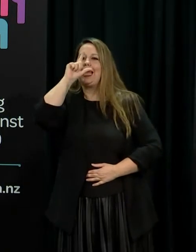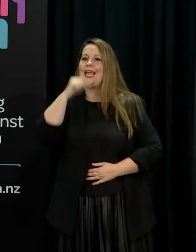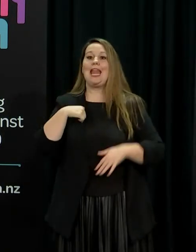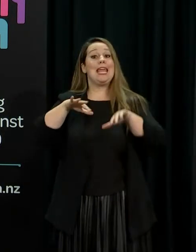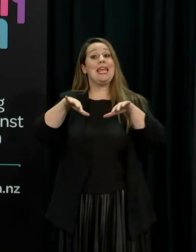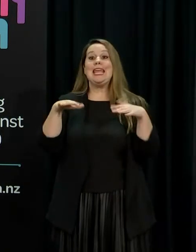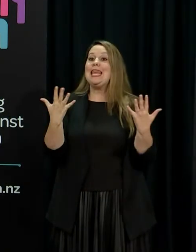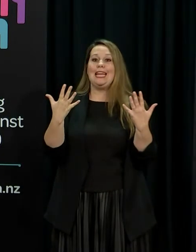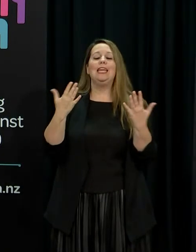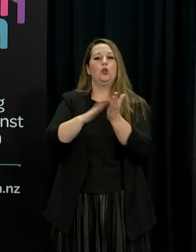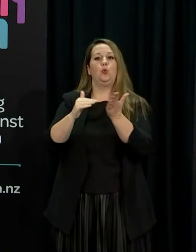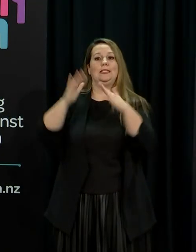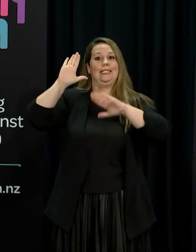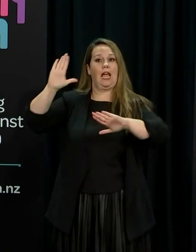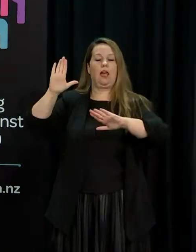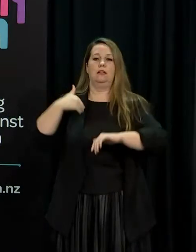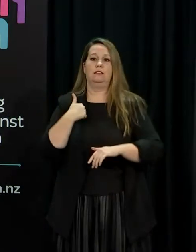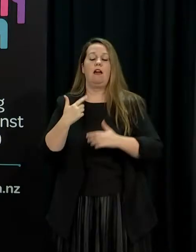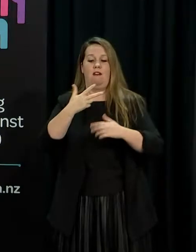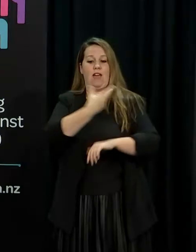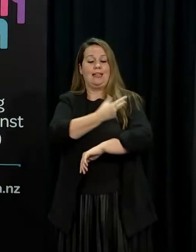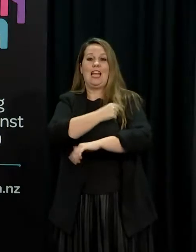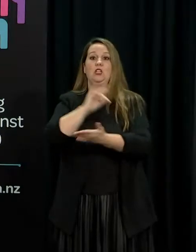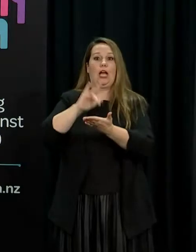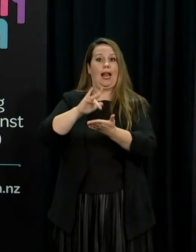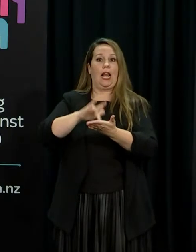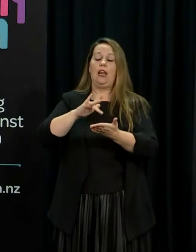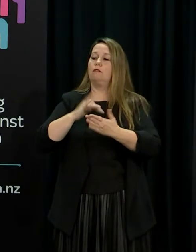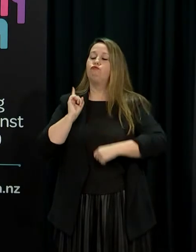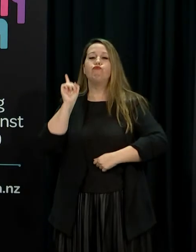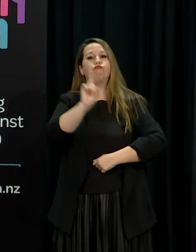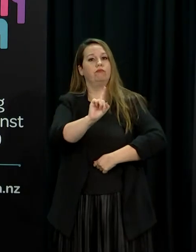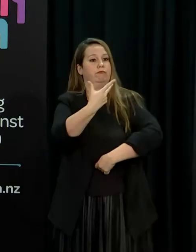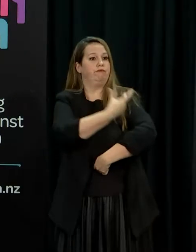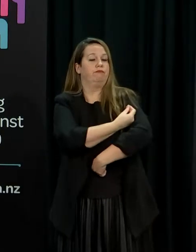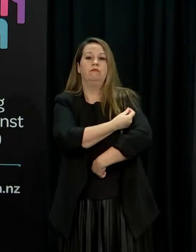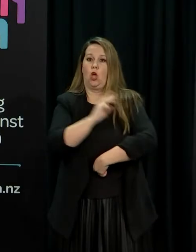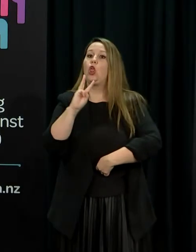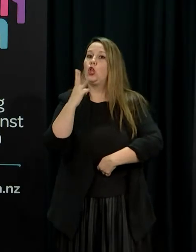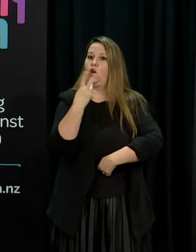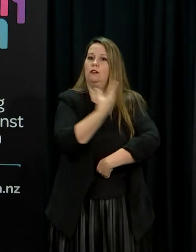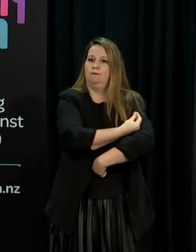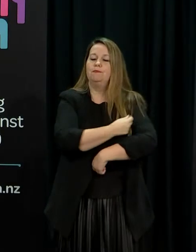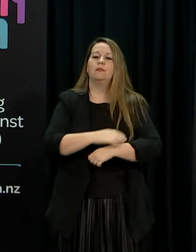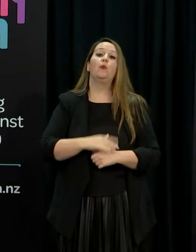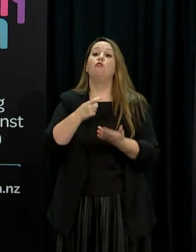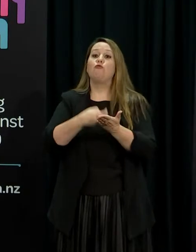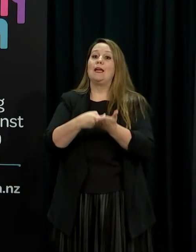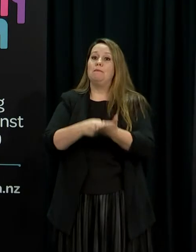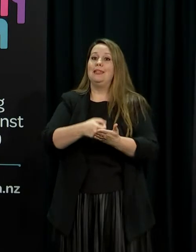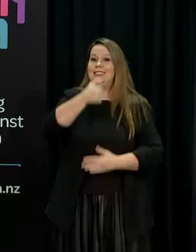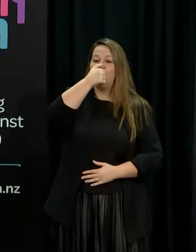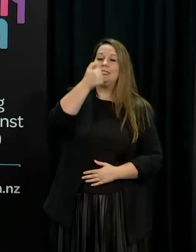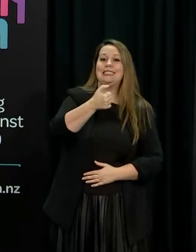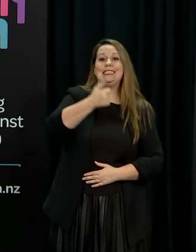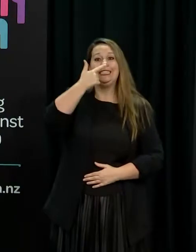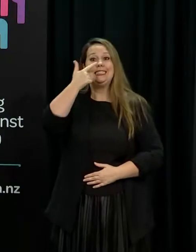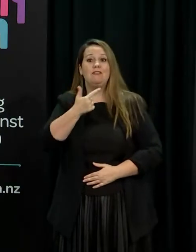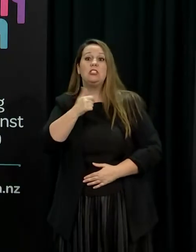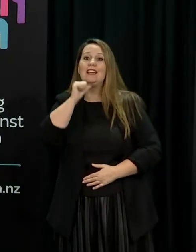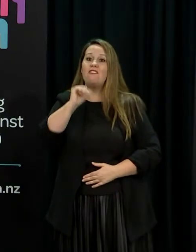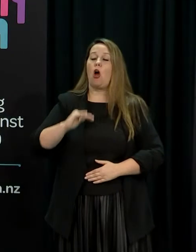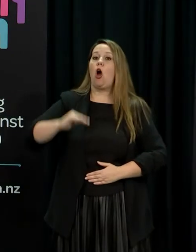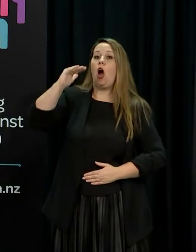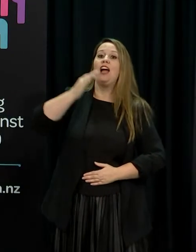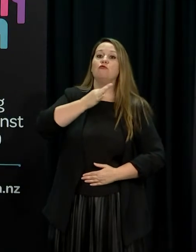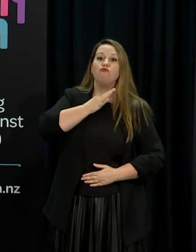around the country. A booster dose is particularly recommended for 16 and 17-year-olds who are at higher risk of severe